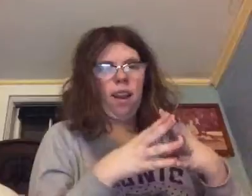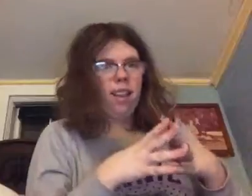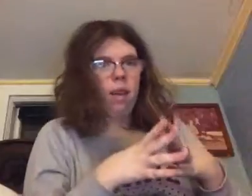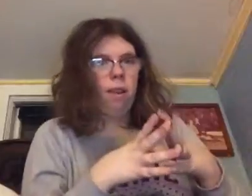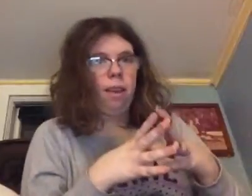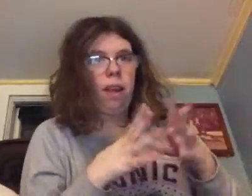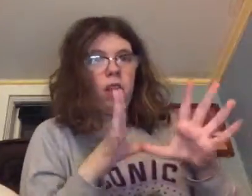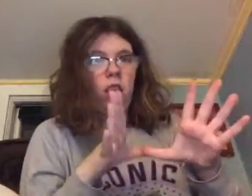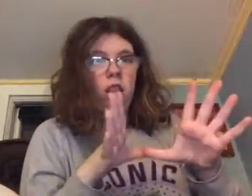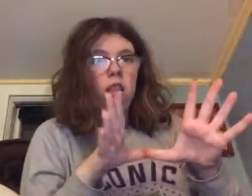his name or anything. Just,